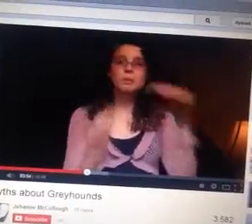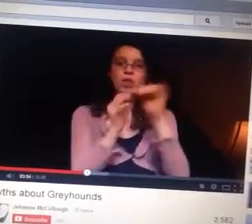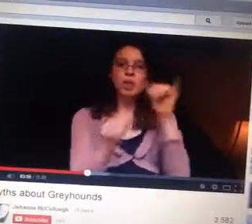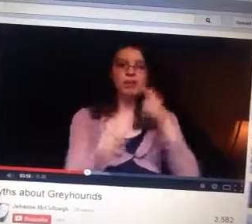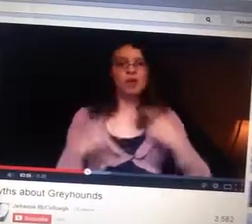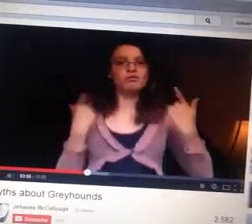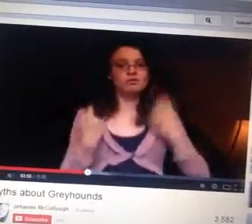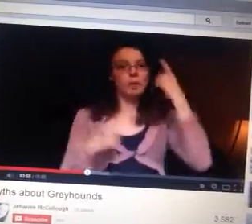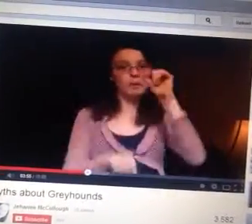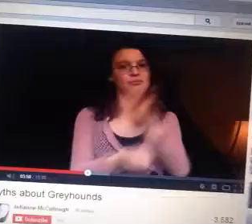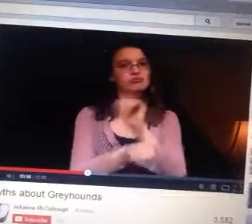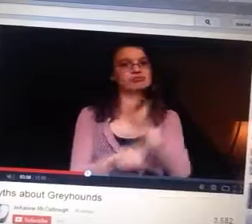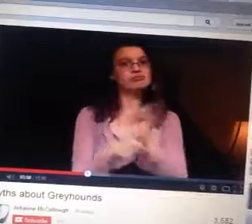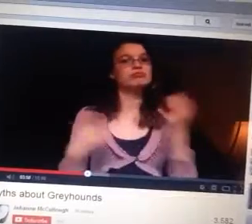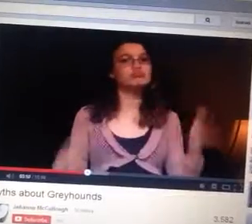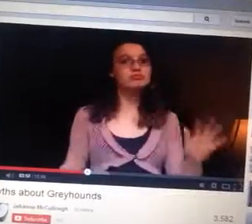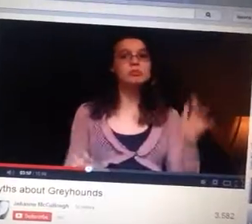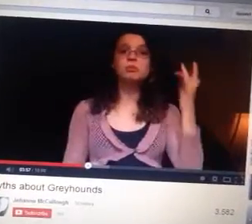And everything is okay.